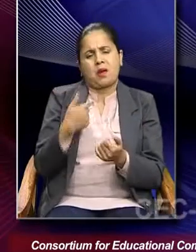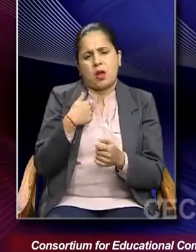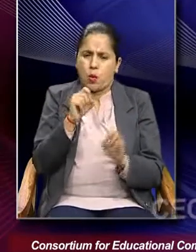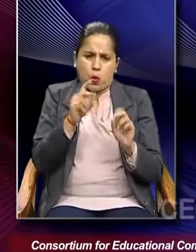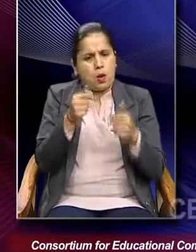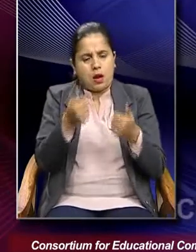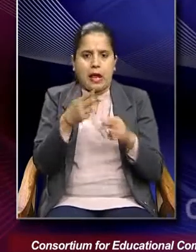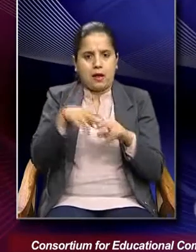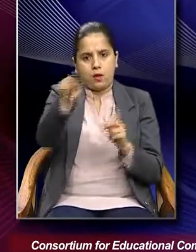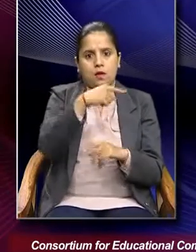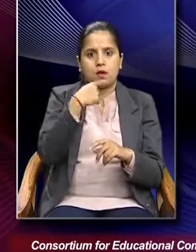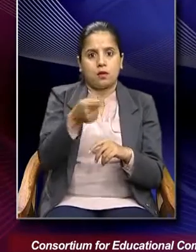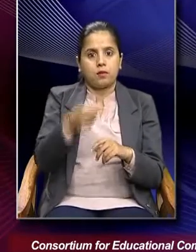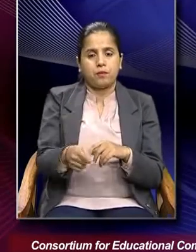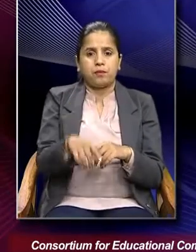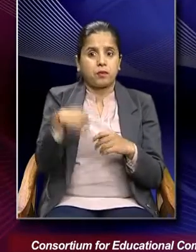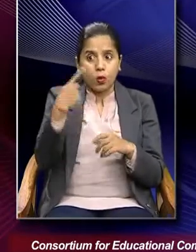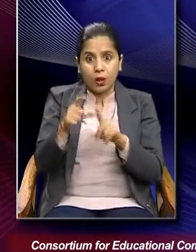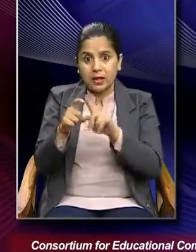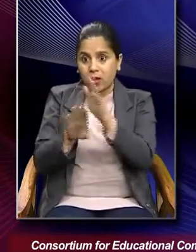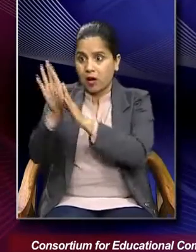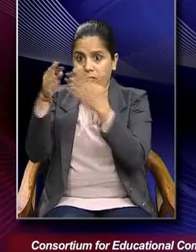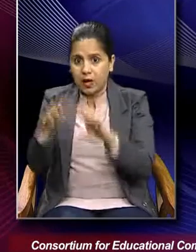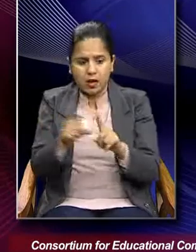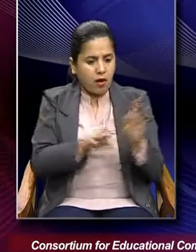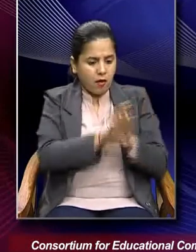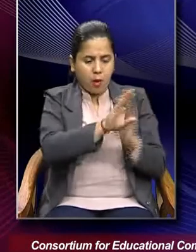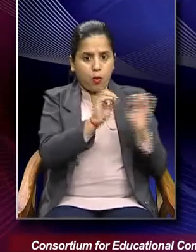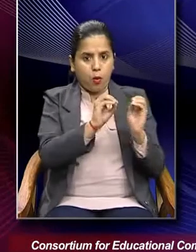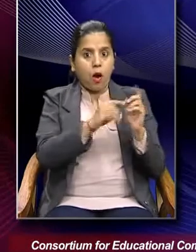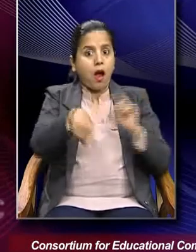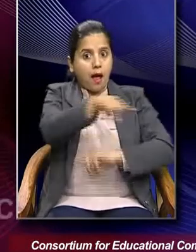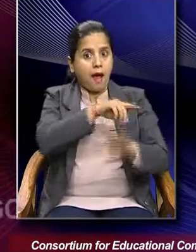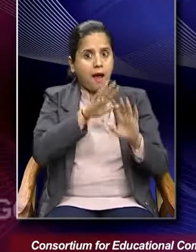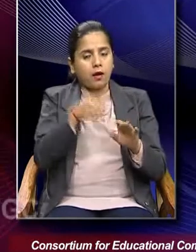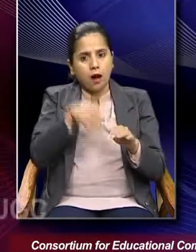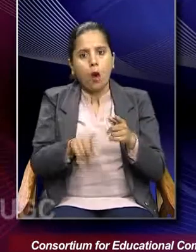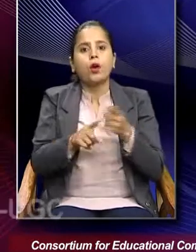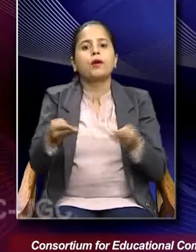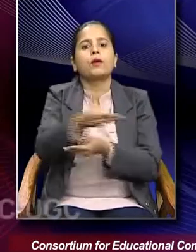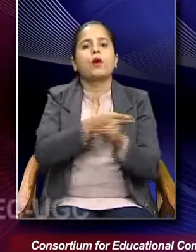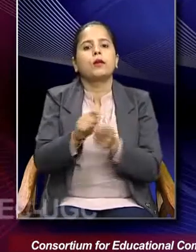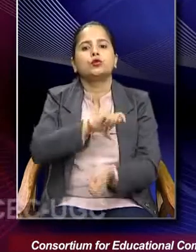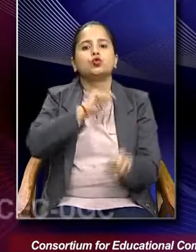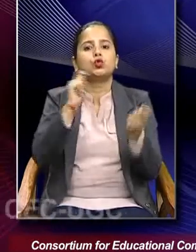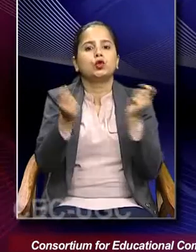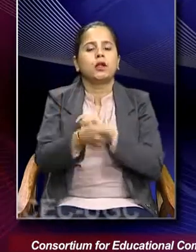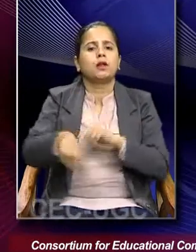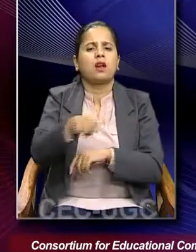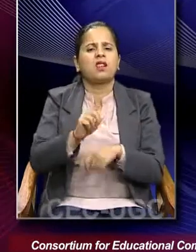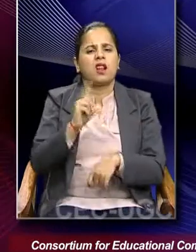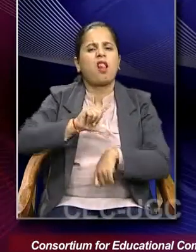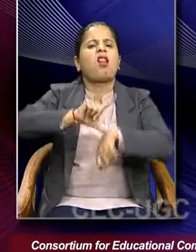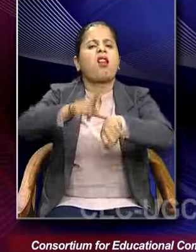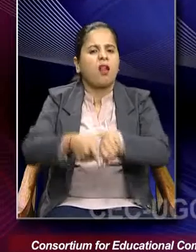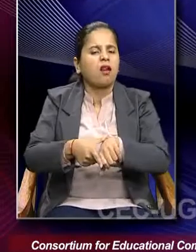if you say that developing and underdeveloping countries, they have entered in that economic reform phase quite late. So